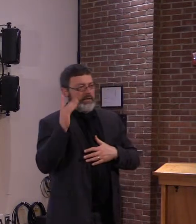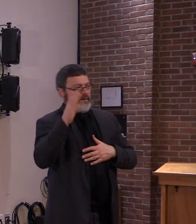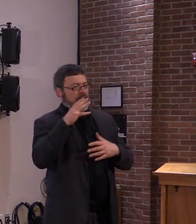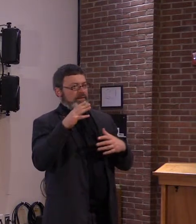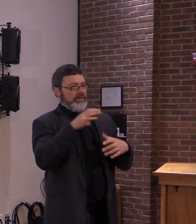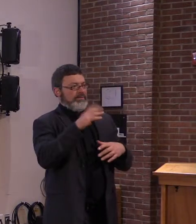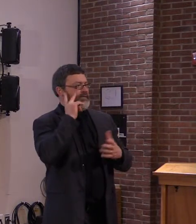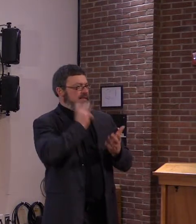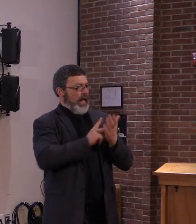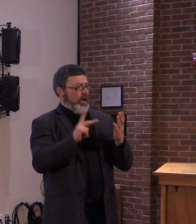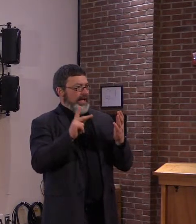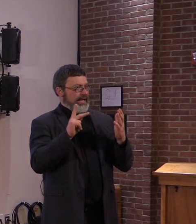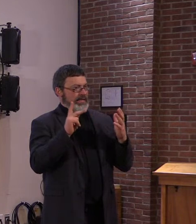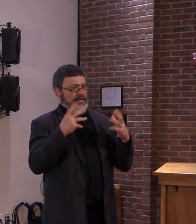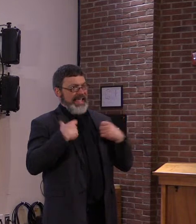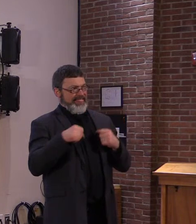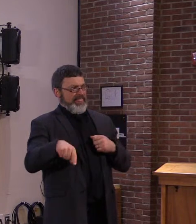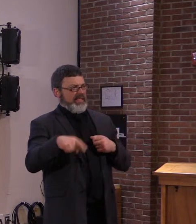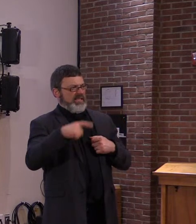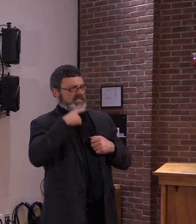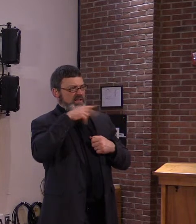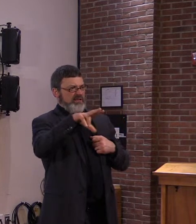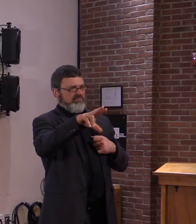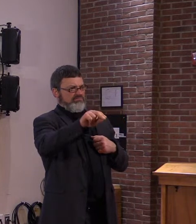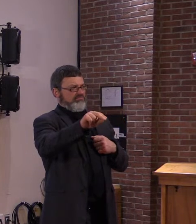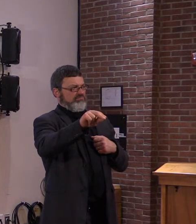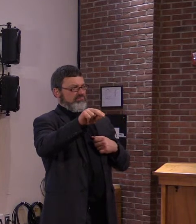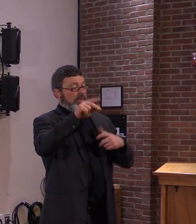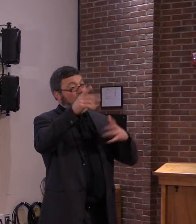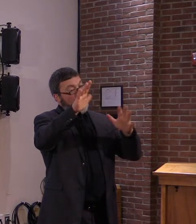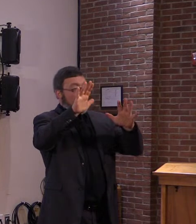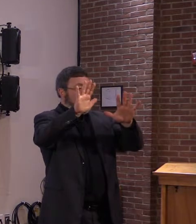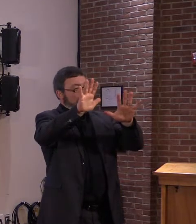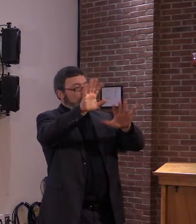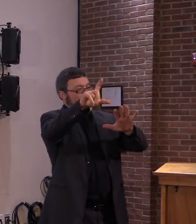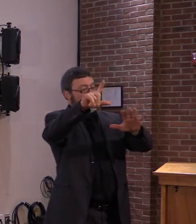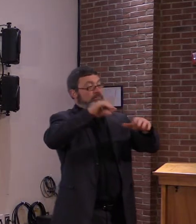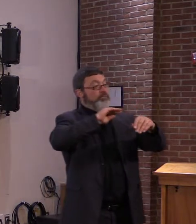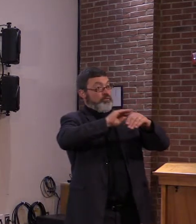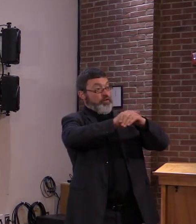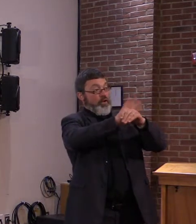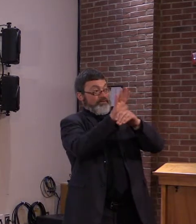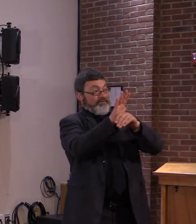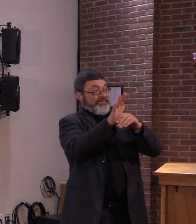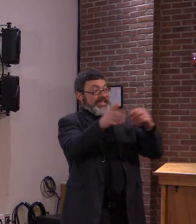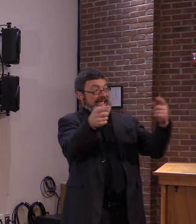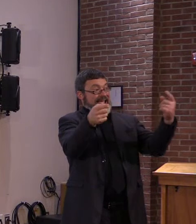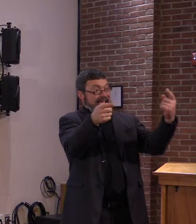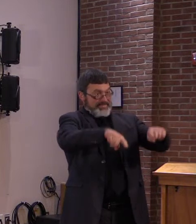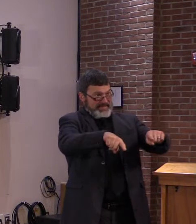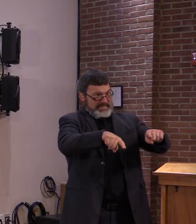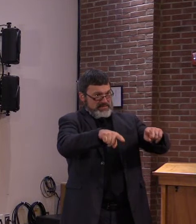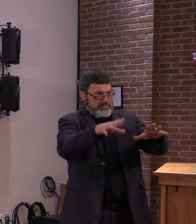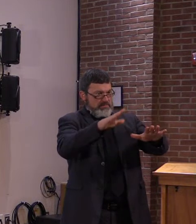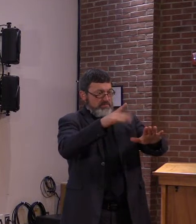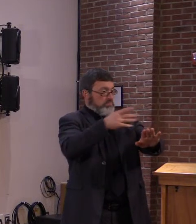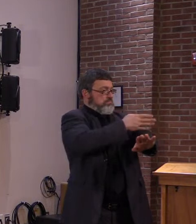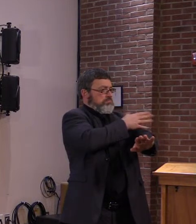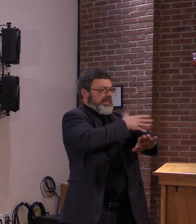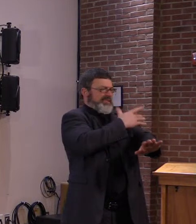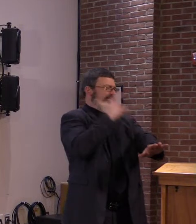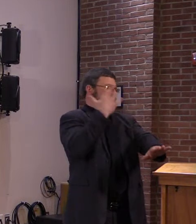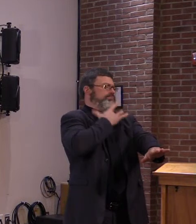I think as time moves on, we will move on as well, and all determine that this